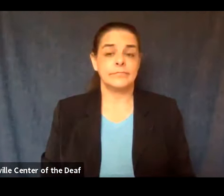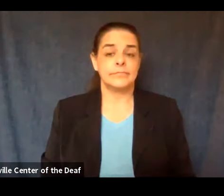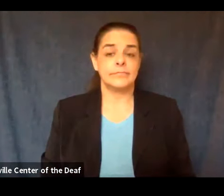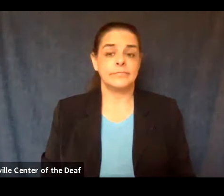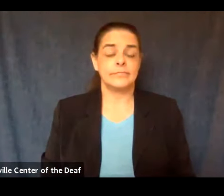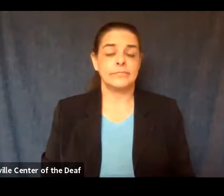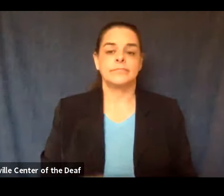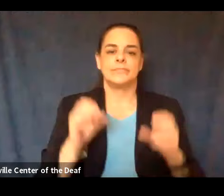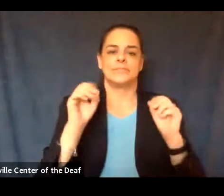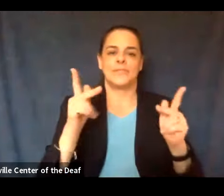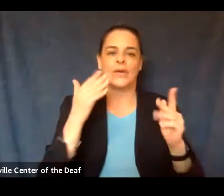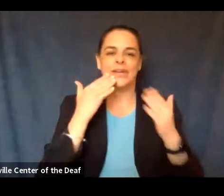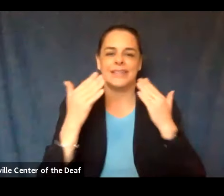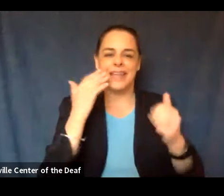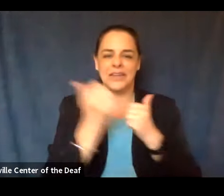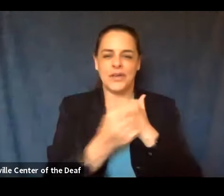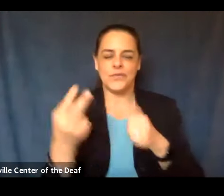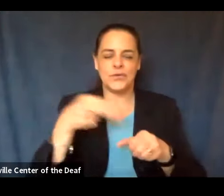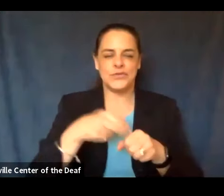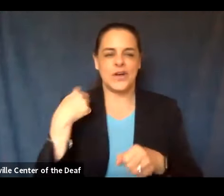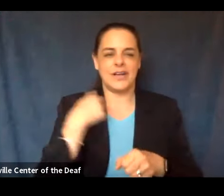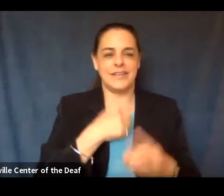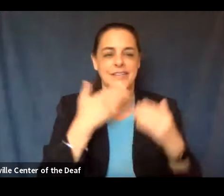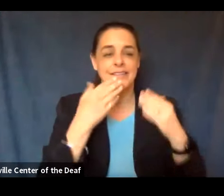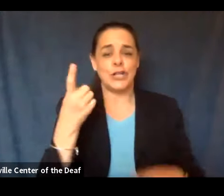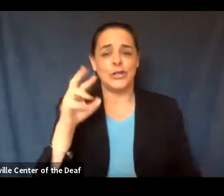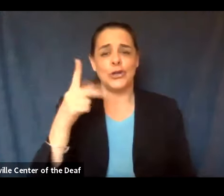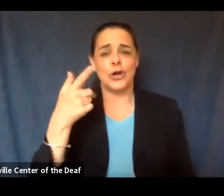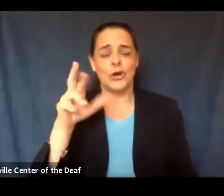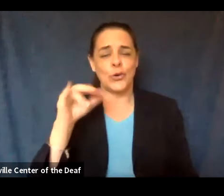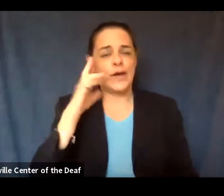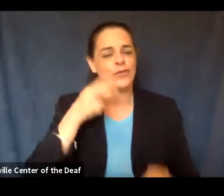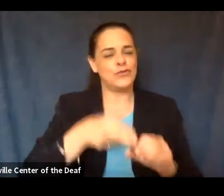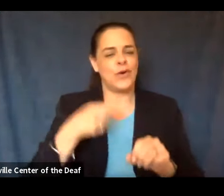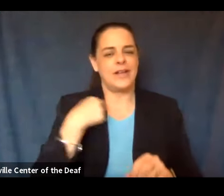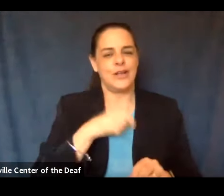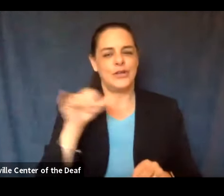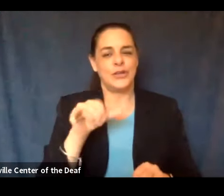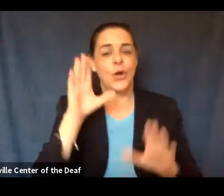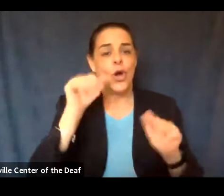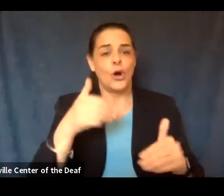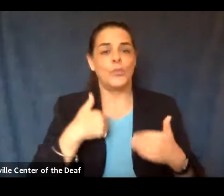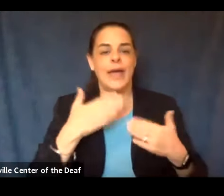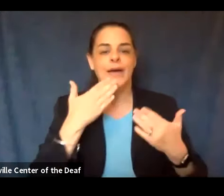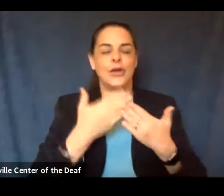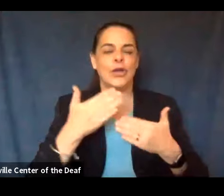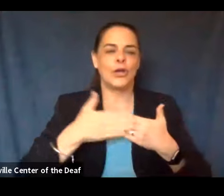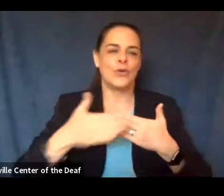All right, thank you everyone for joining us, and thank you to Dr. Gray for joining us as well. We hope you have a good rest of your